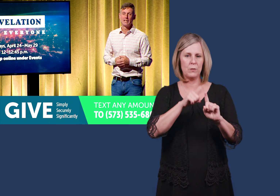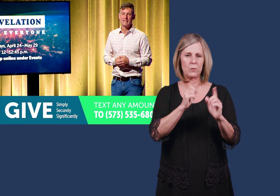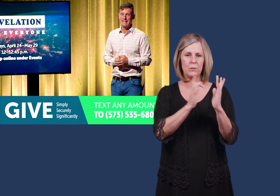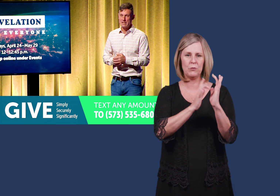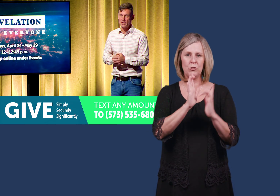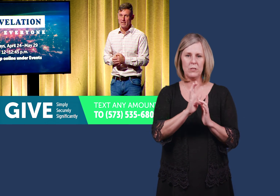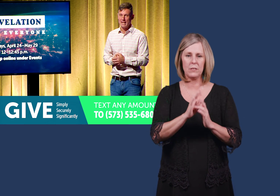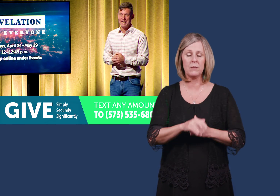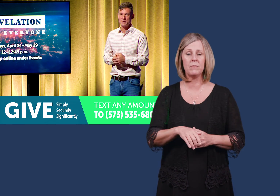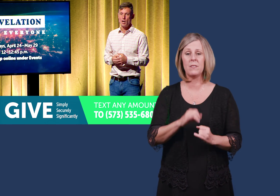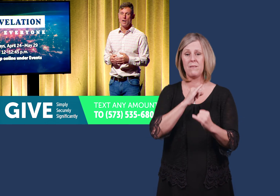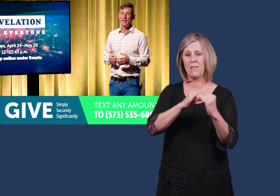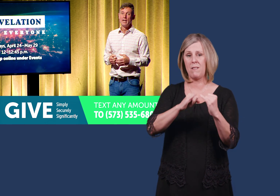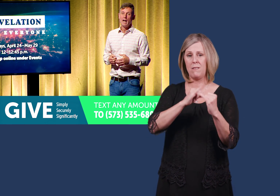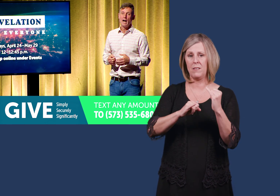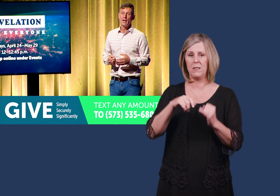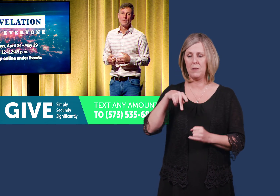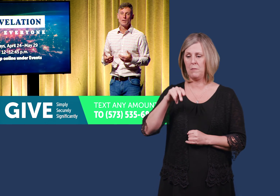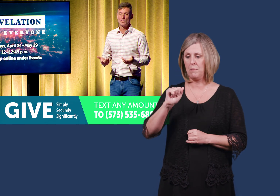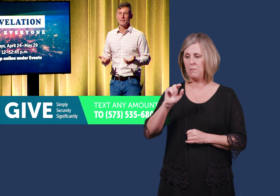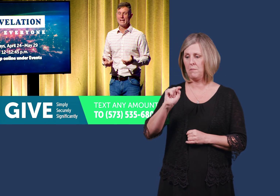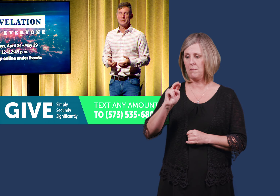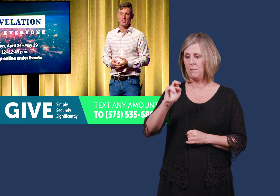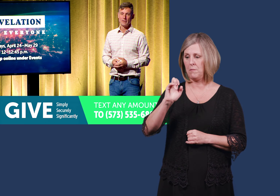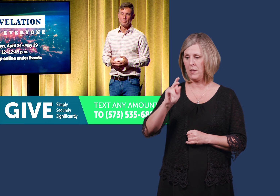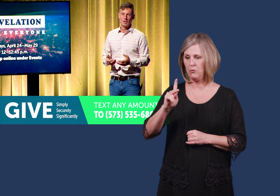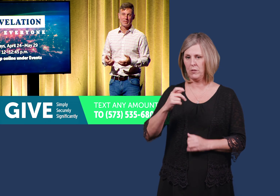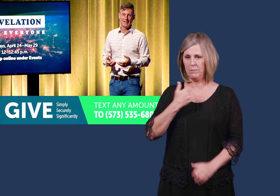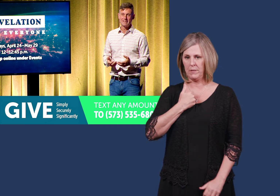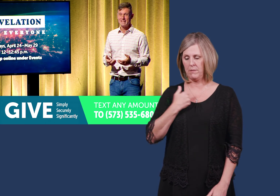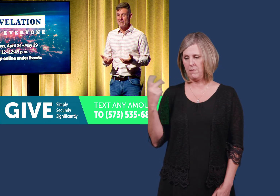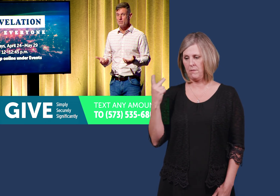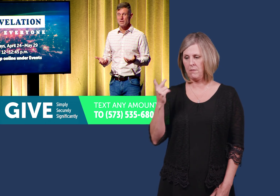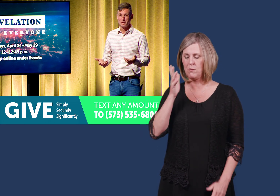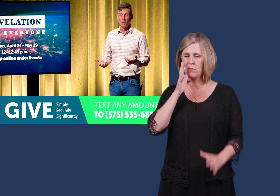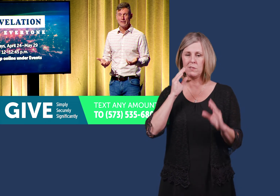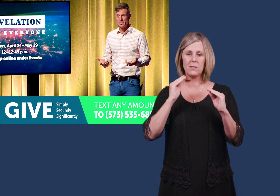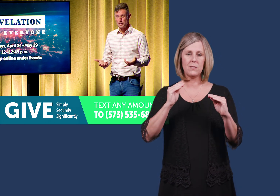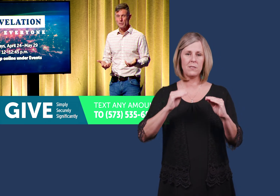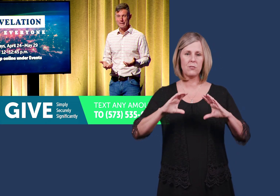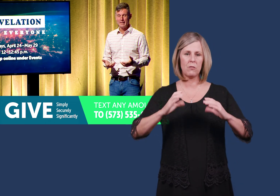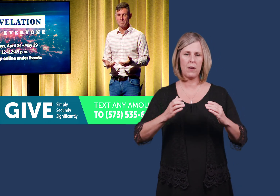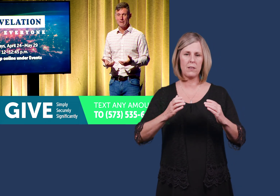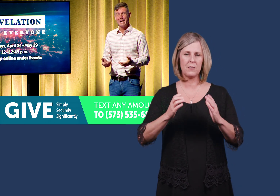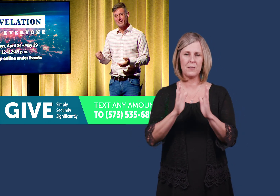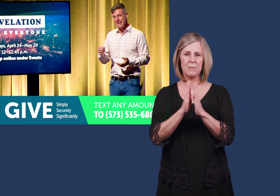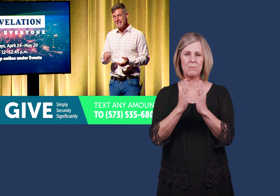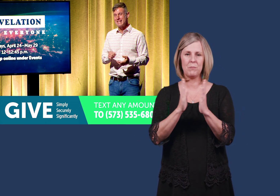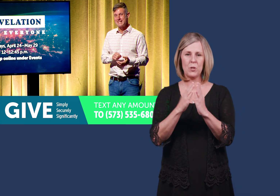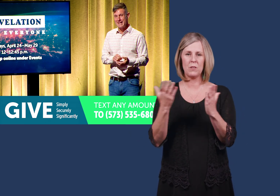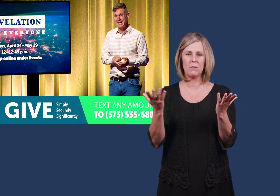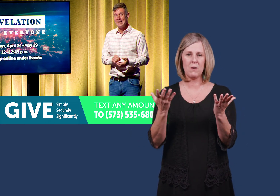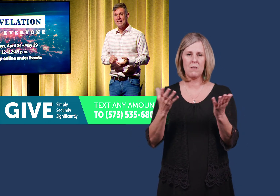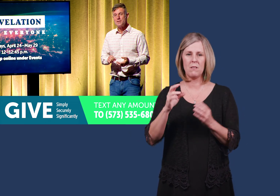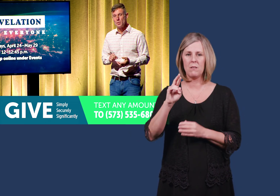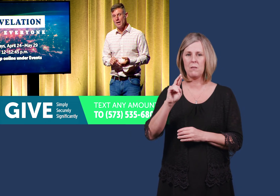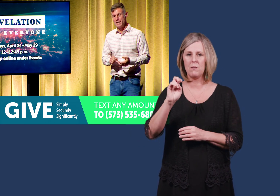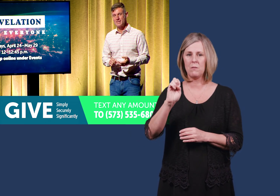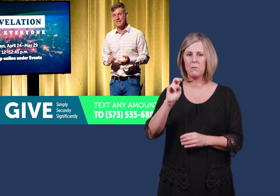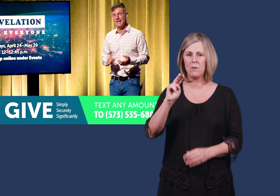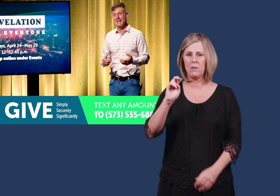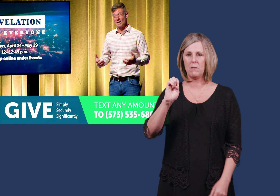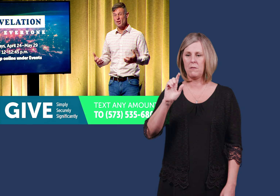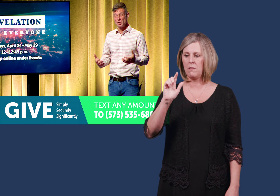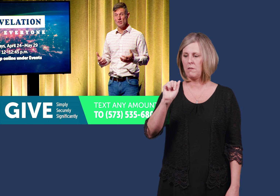and I are going to teach a class on the book of Revelation, a book that sounds a little weird when you read it, but has a lot to say to